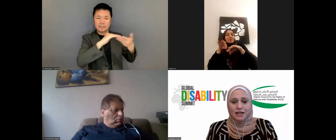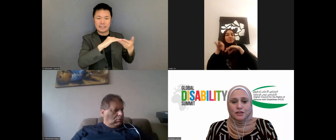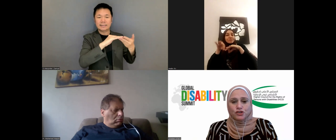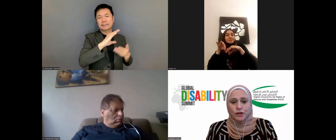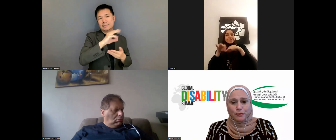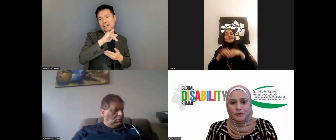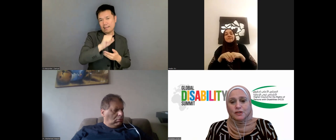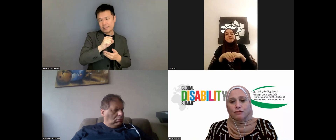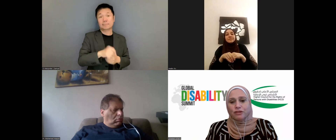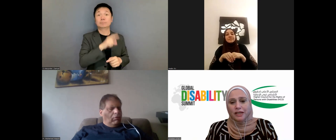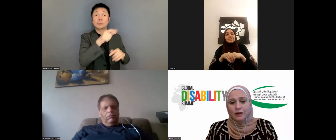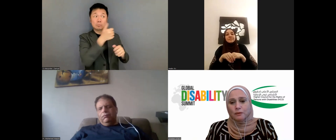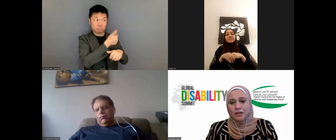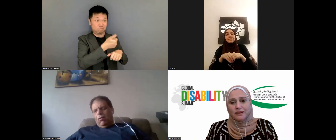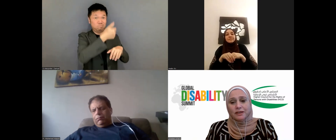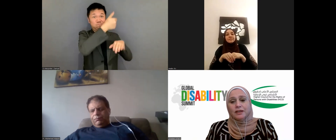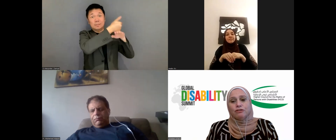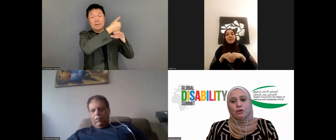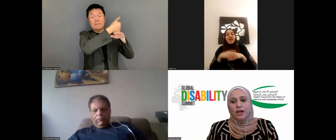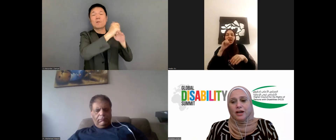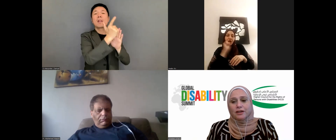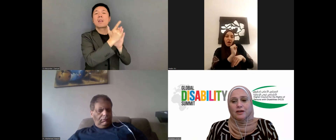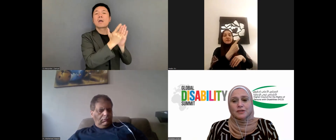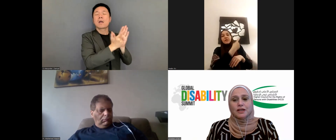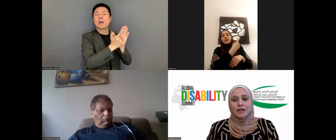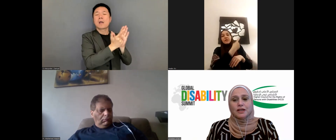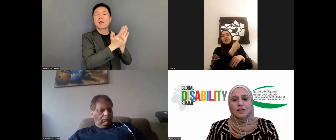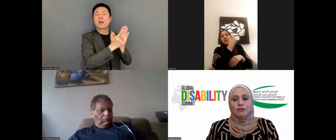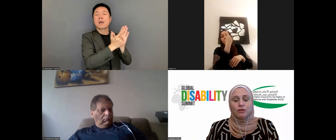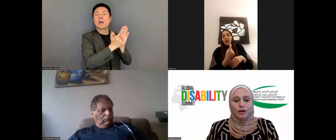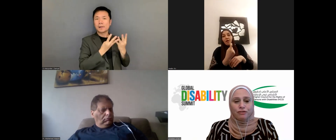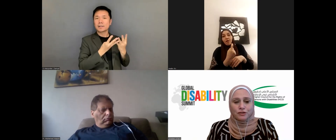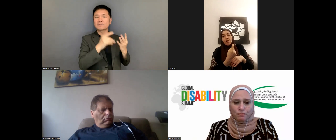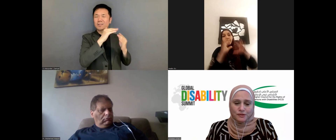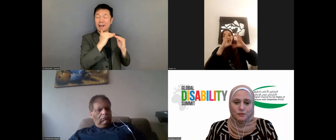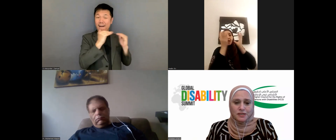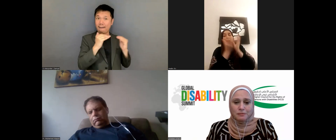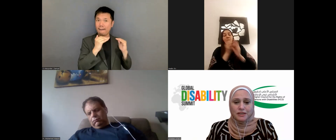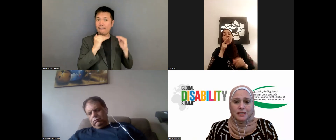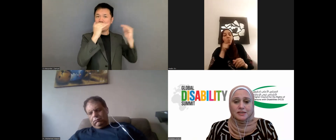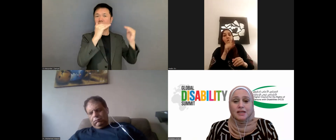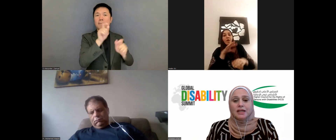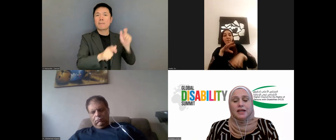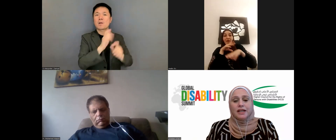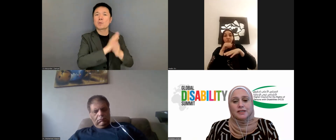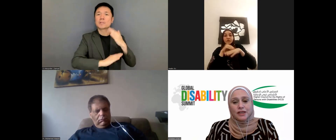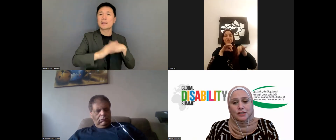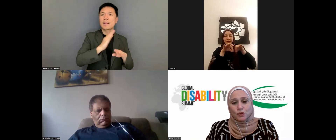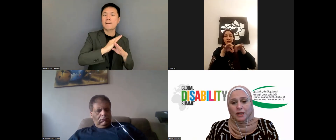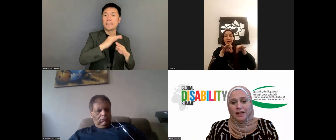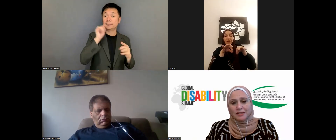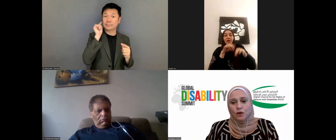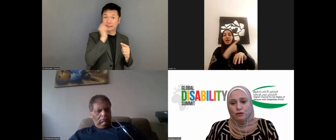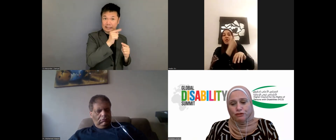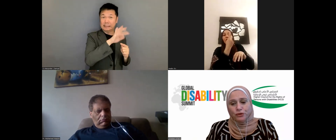served as the chairperson of the legal committee for the Higher Council for Affairs of Persons with Disabilities. In this